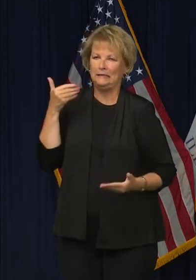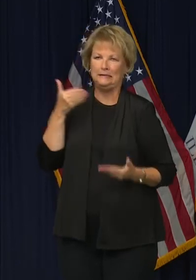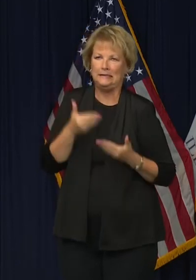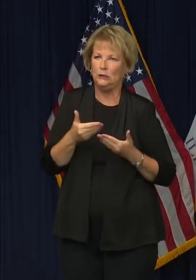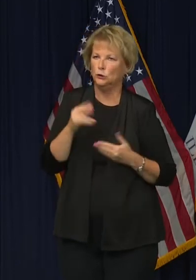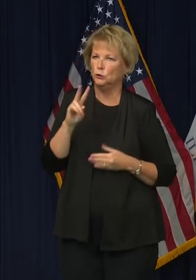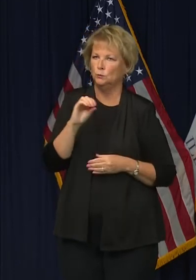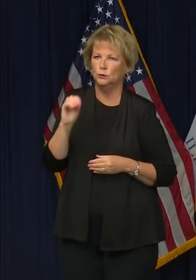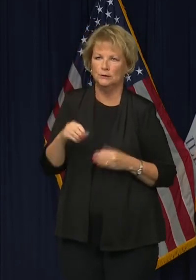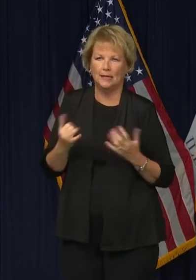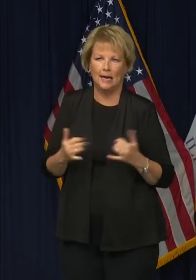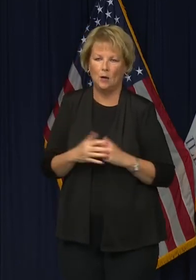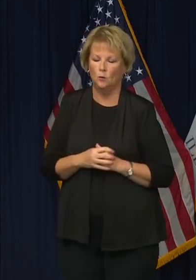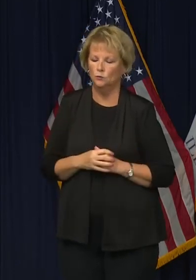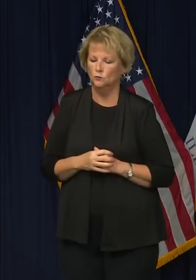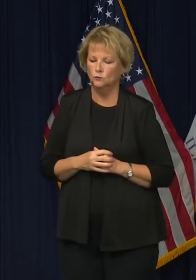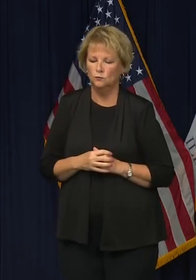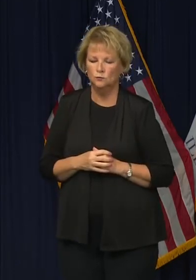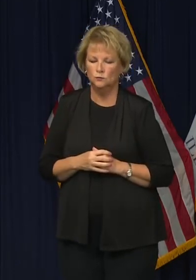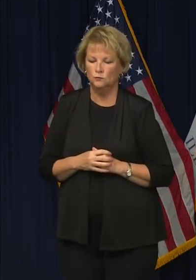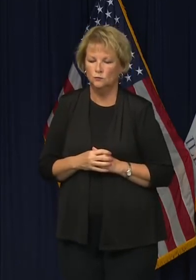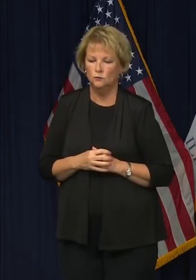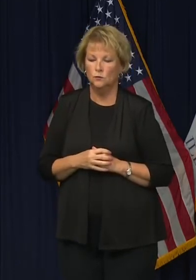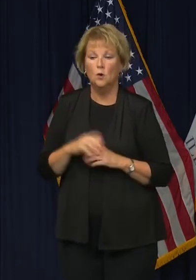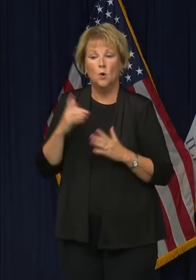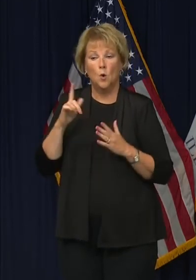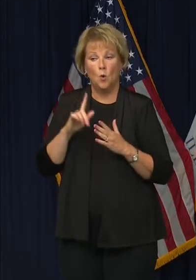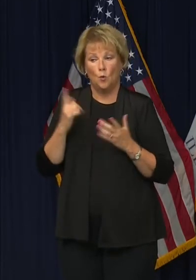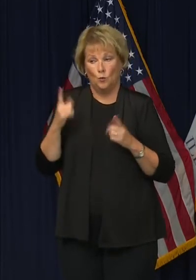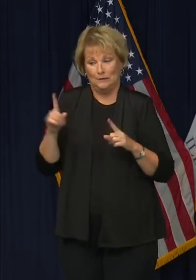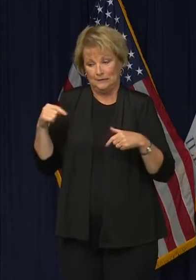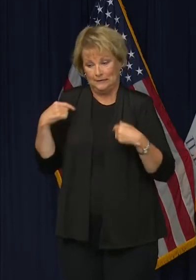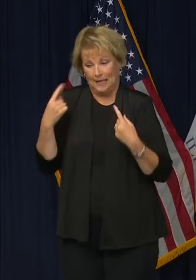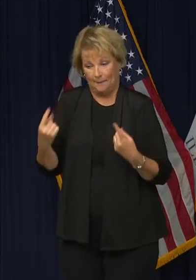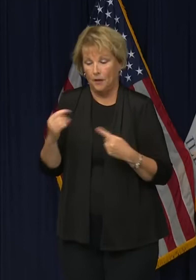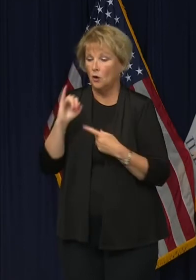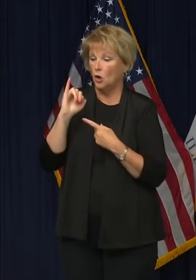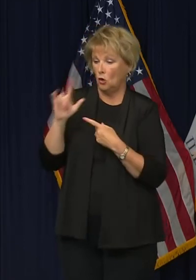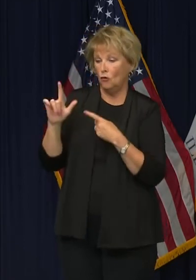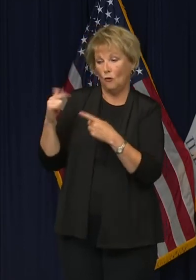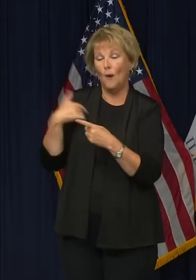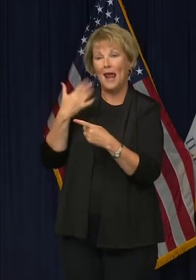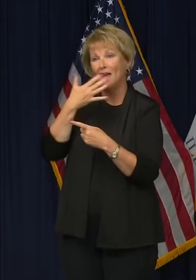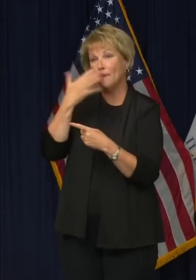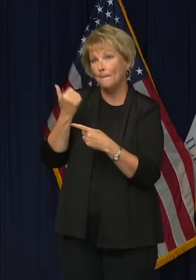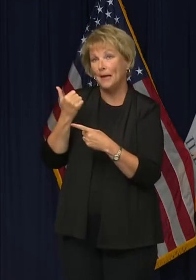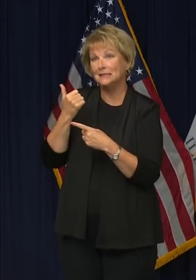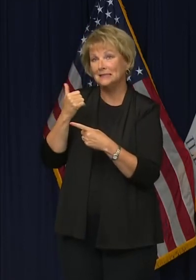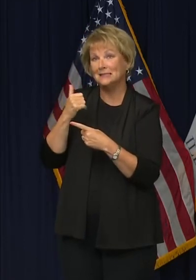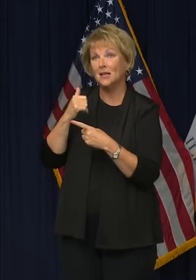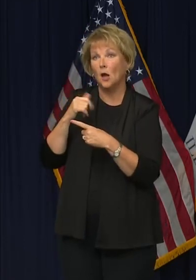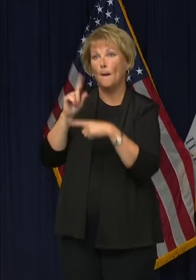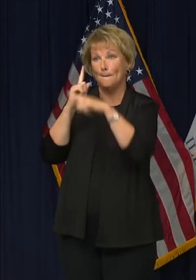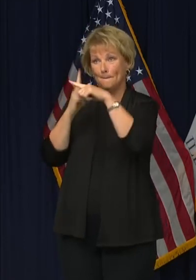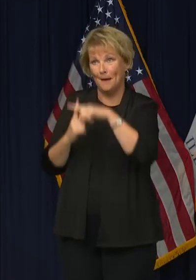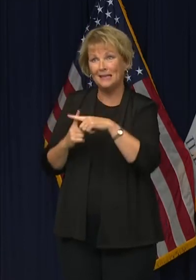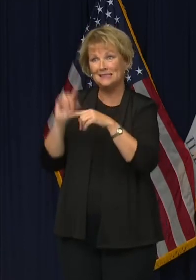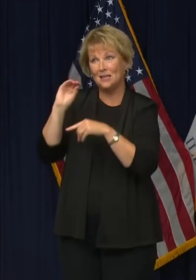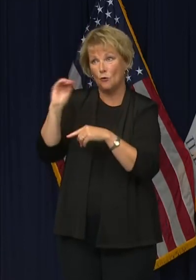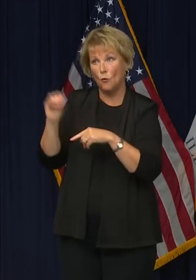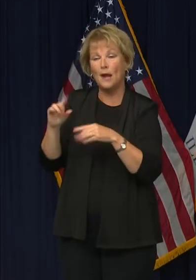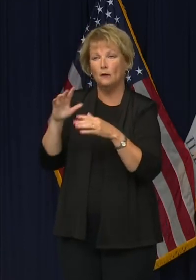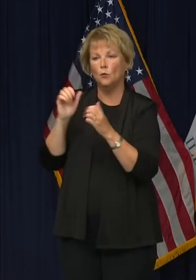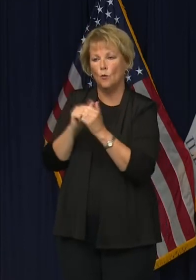now. And what has happened is that Illinois, even though we've got the best positivity rate among all of our neighboring